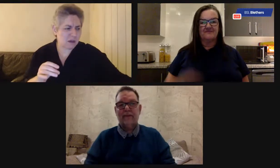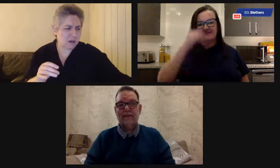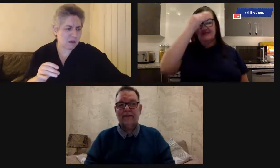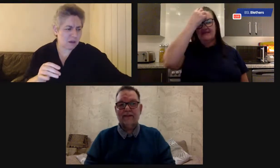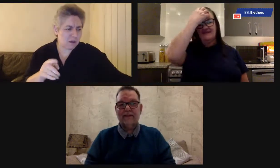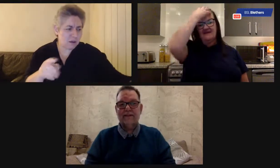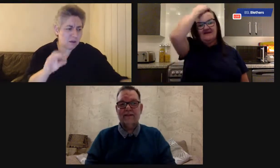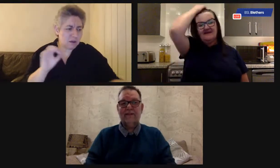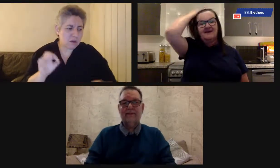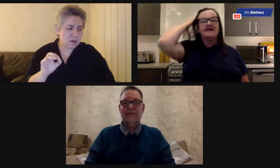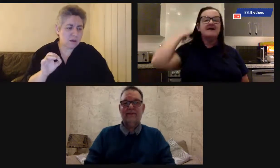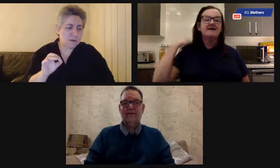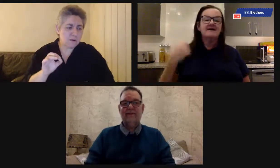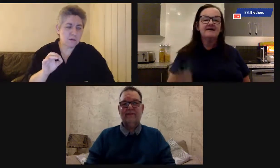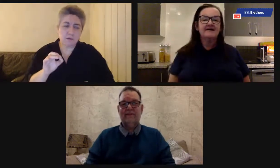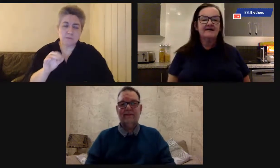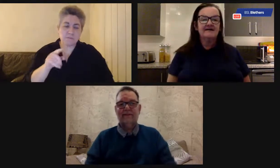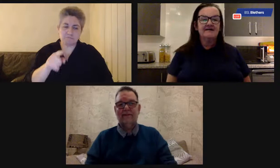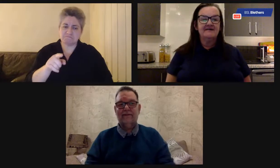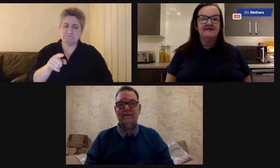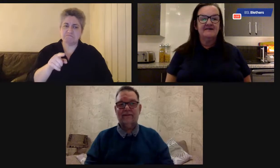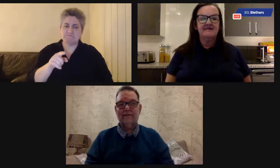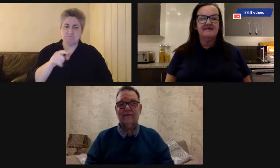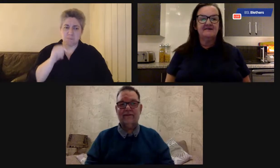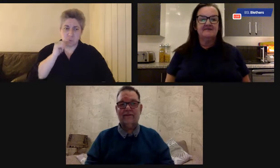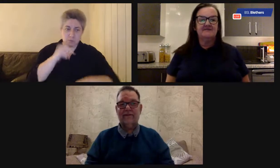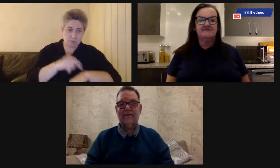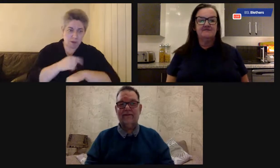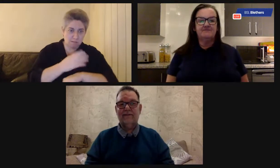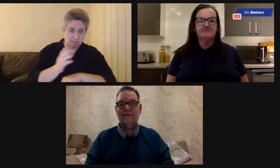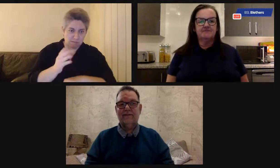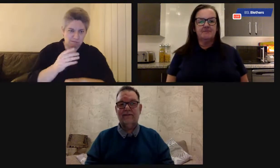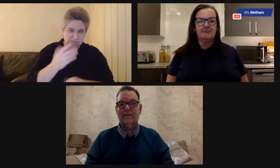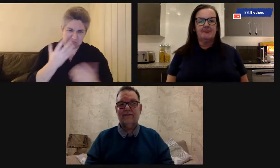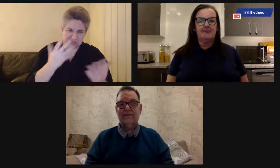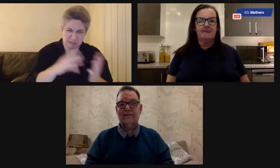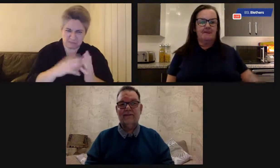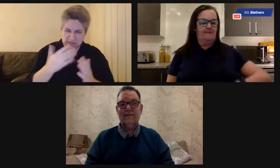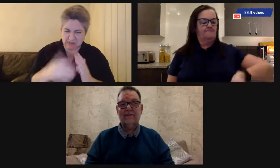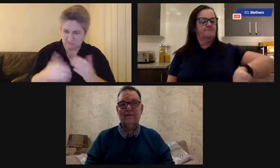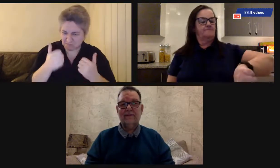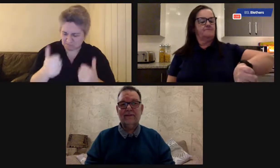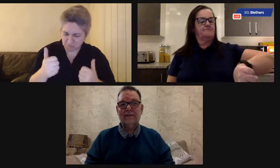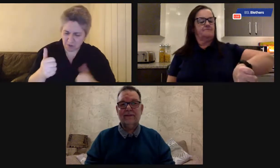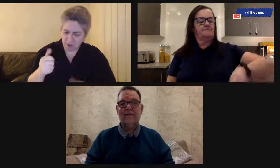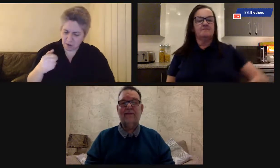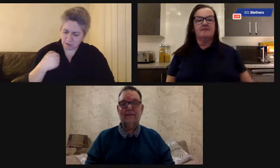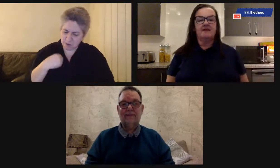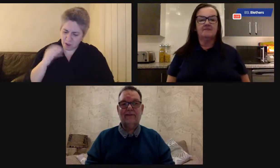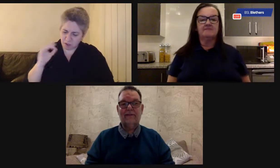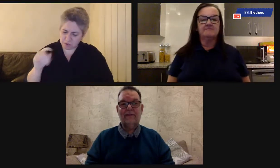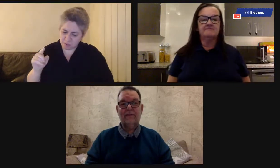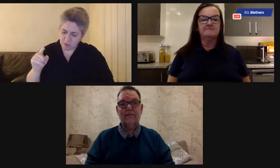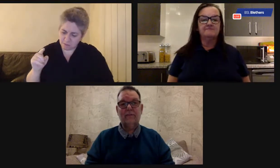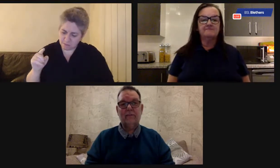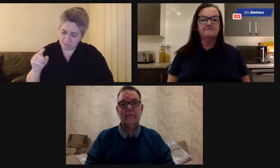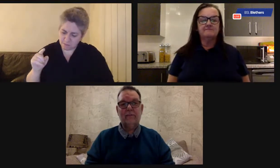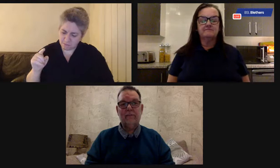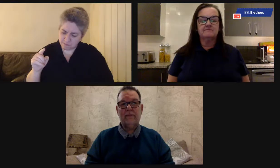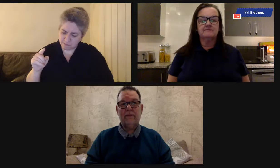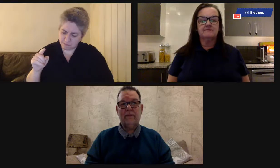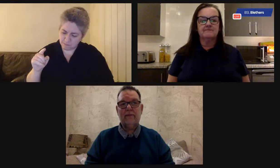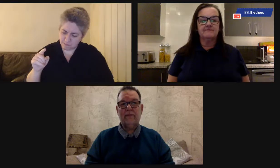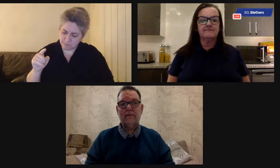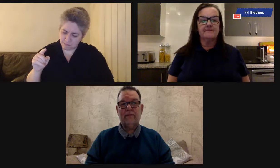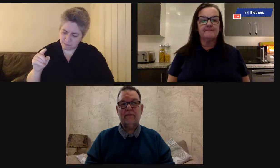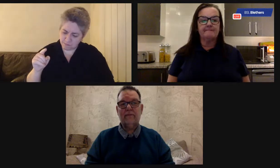they've changed and who's there, and just remember the fun times. You know, would you